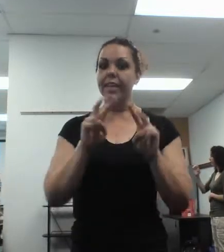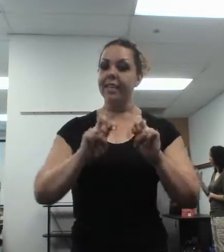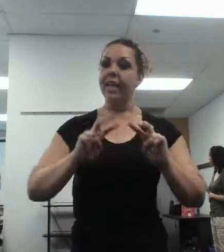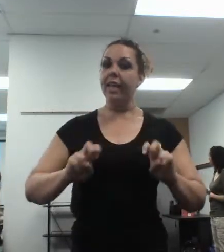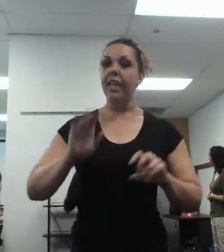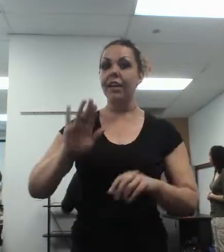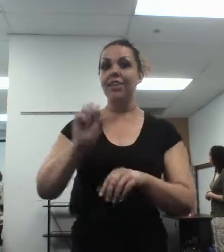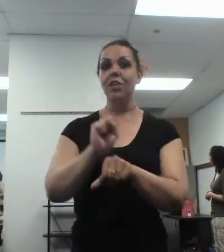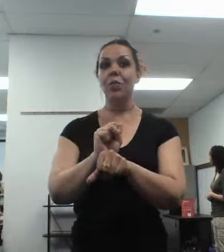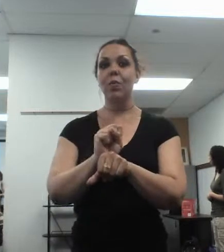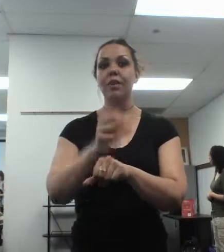comfortably paced.